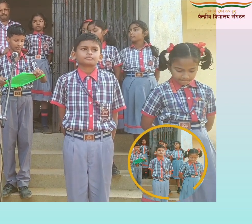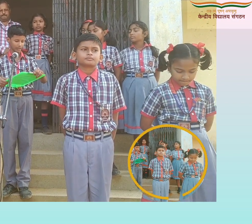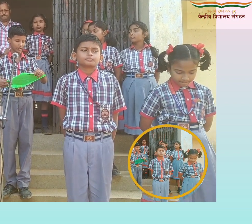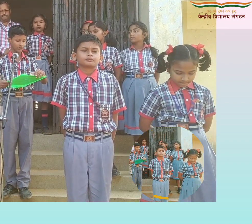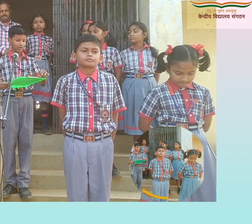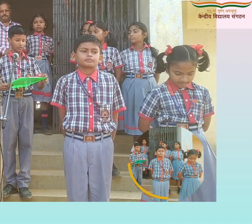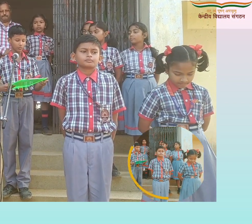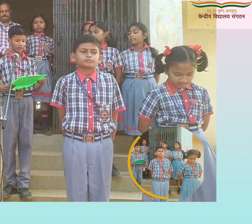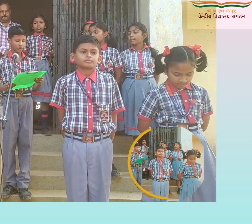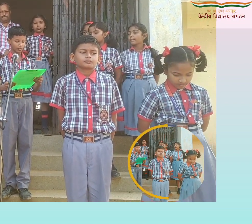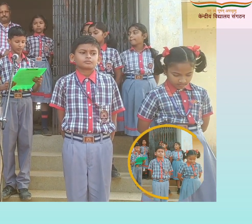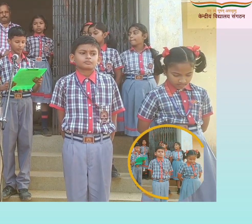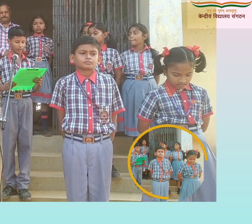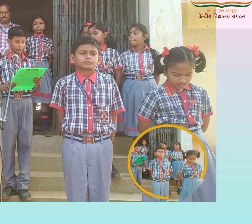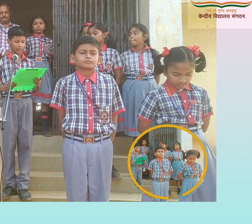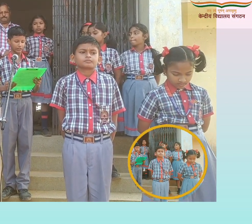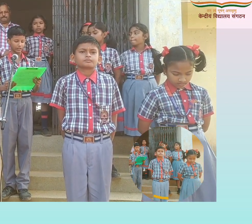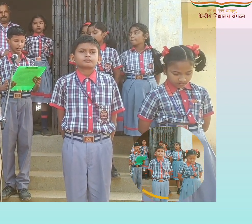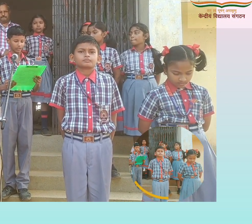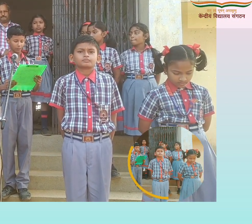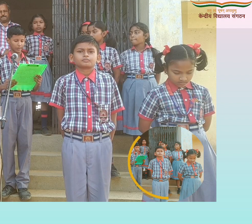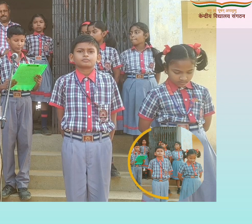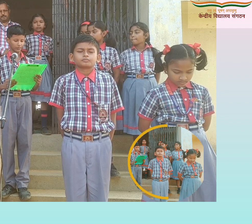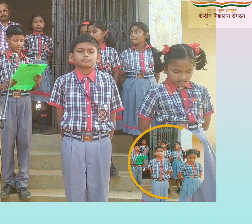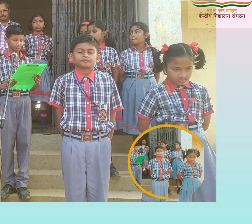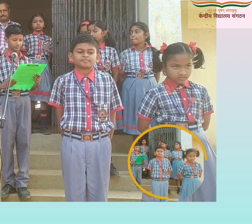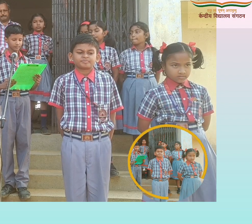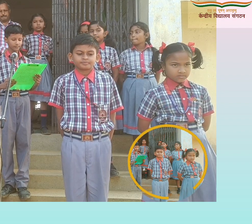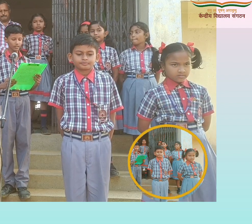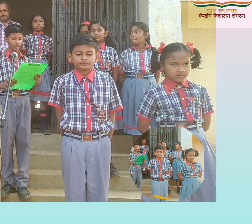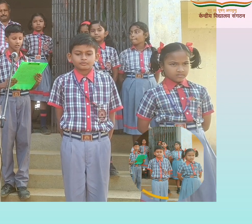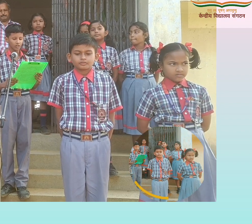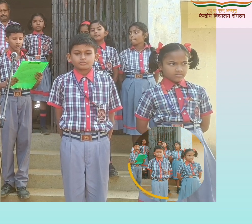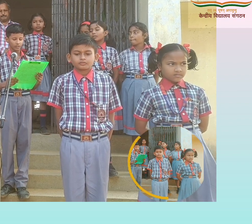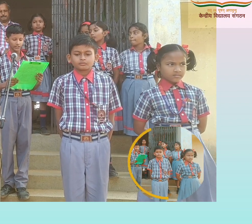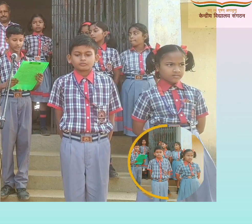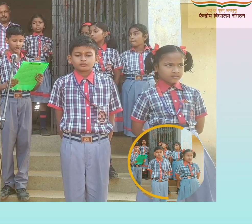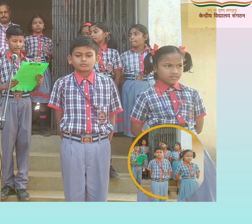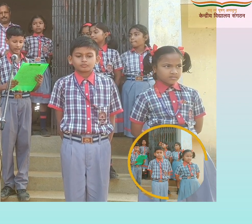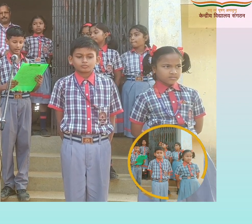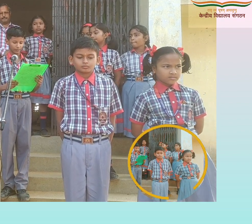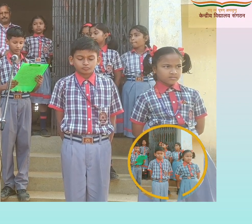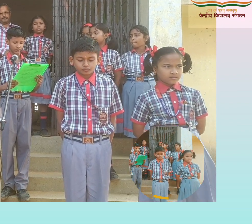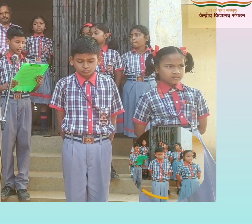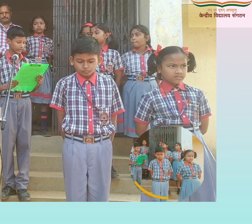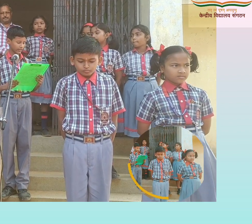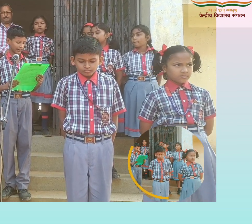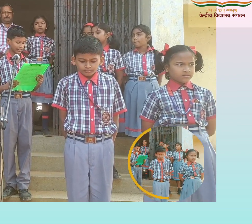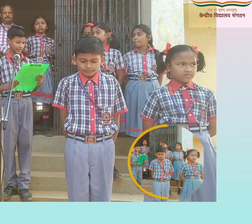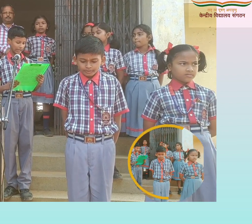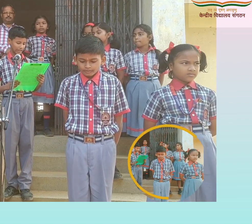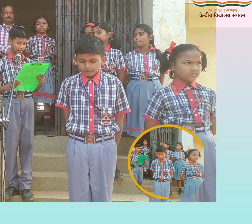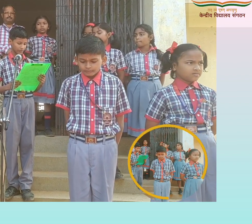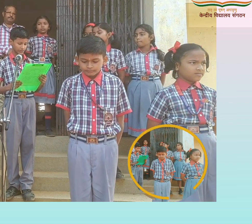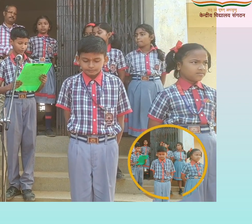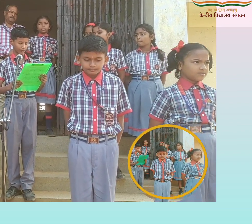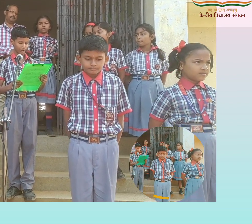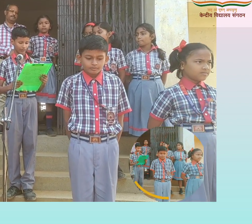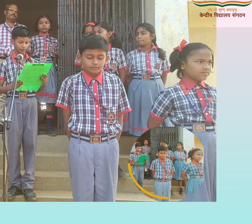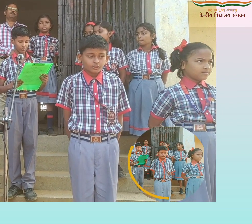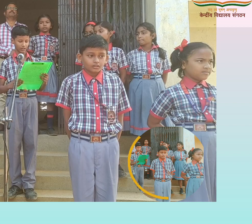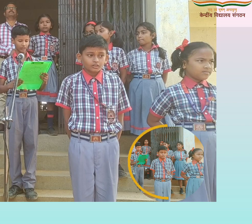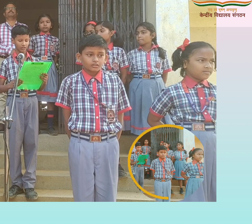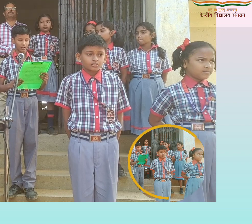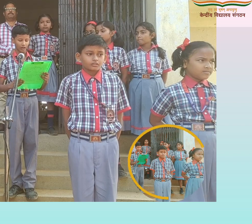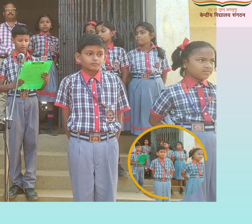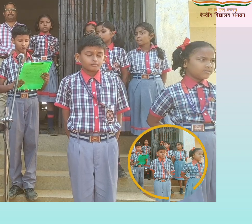is celebrated world over on 23rd September. This day advocates that sign language is